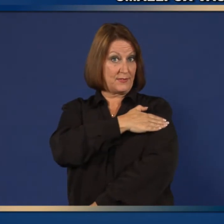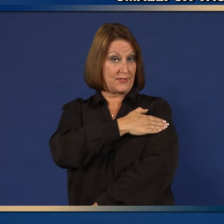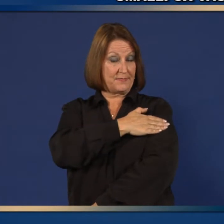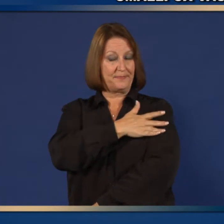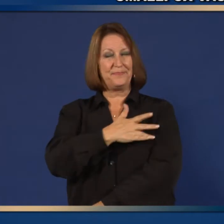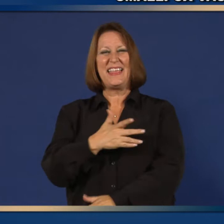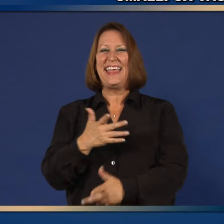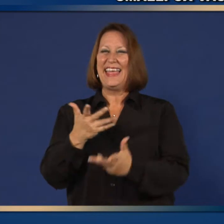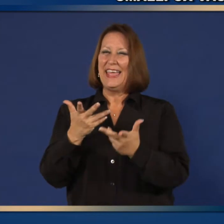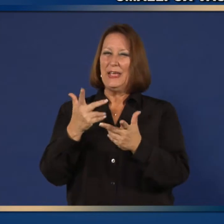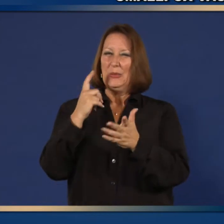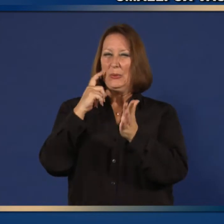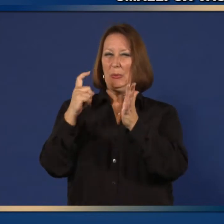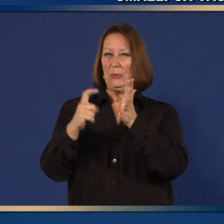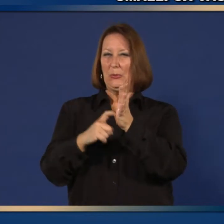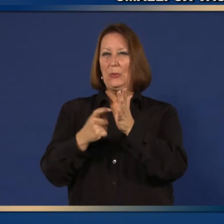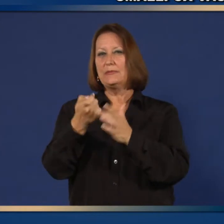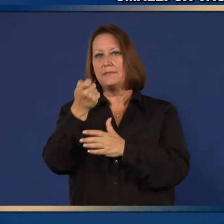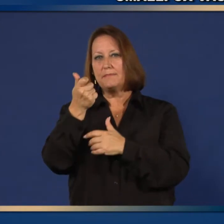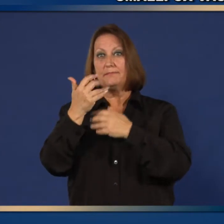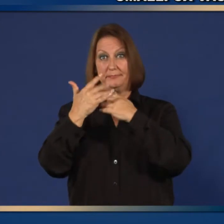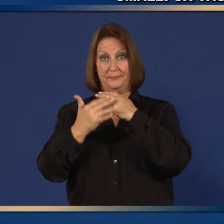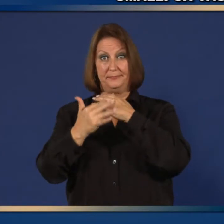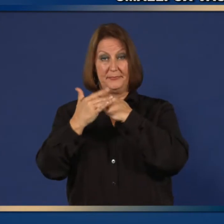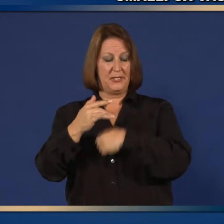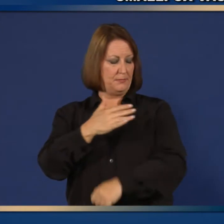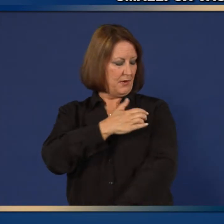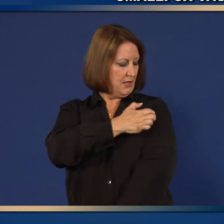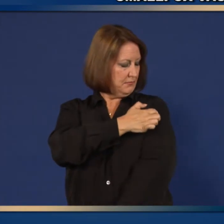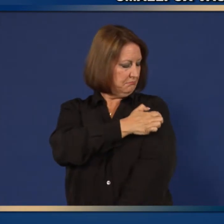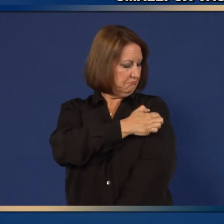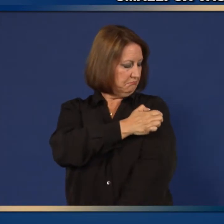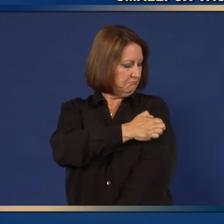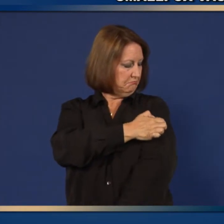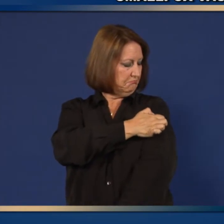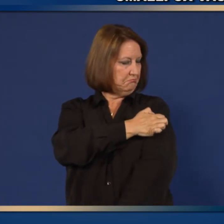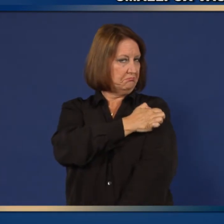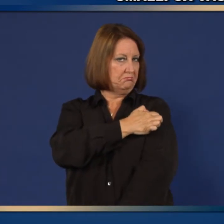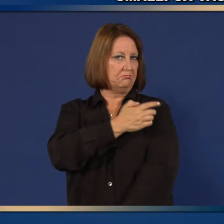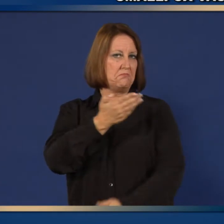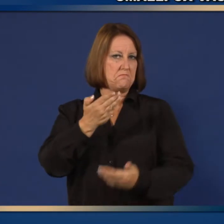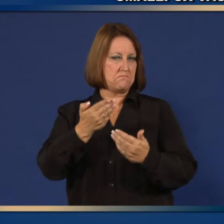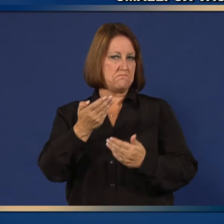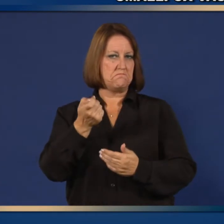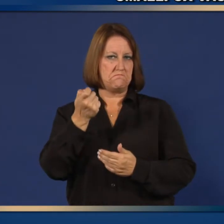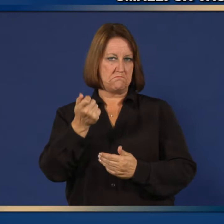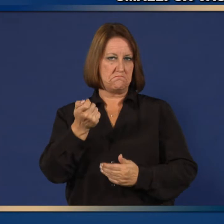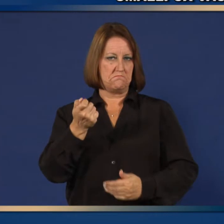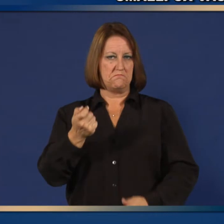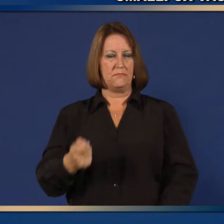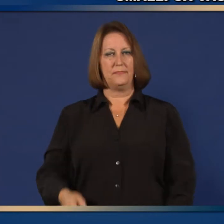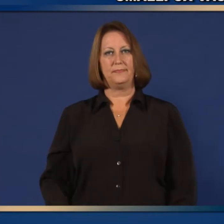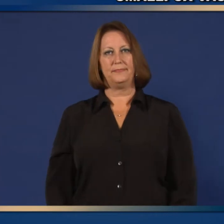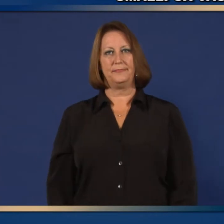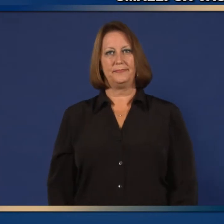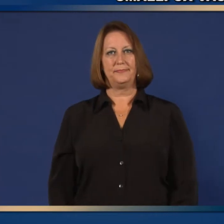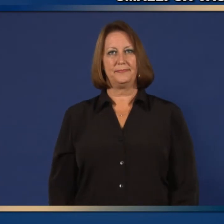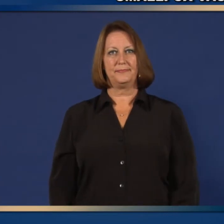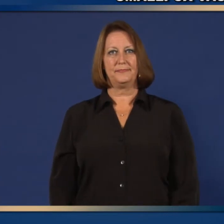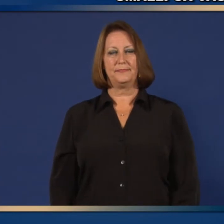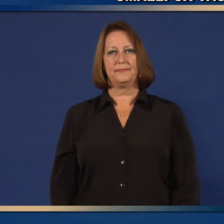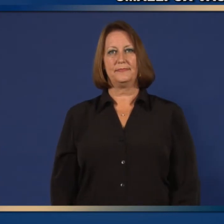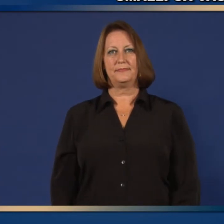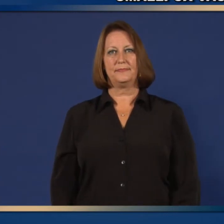The pricking is not deep, but will cause 1 or 2 small drops of blood to